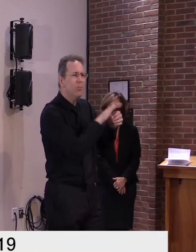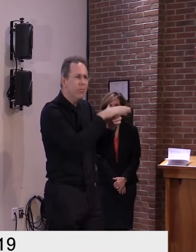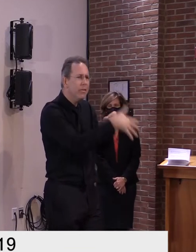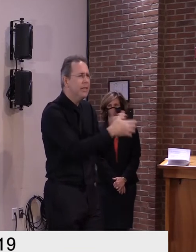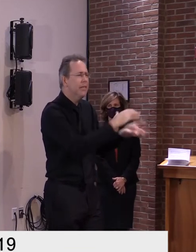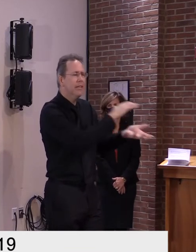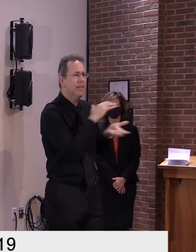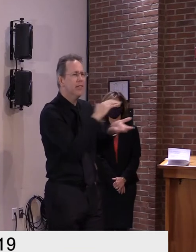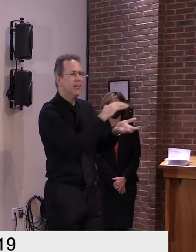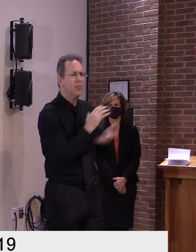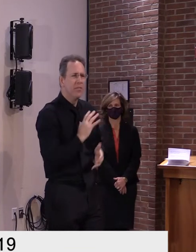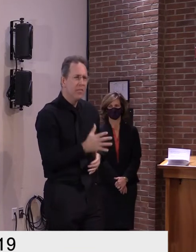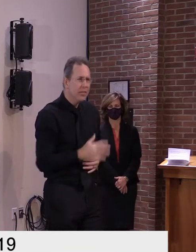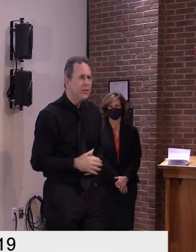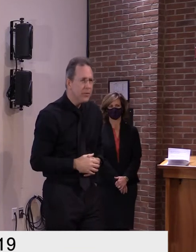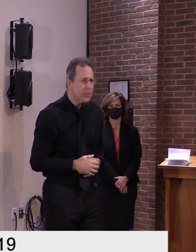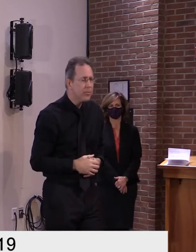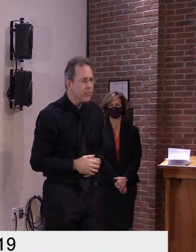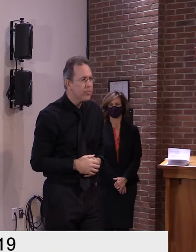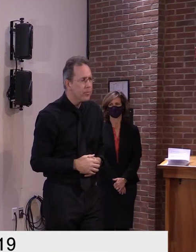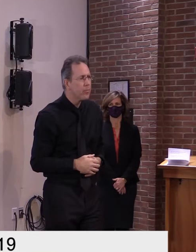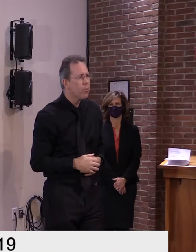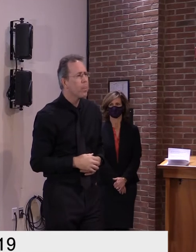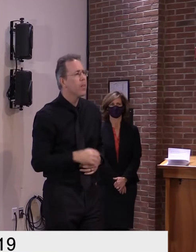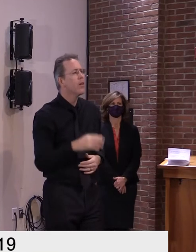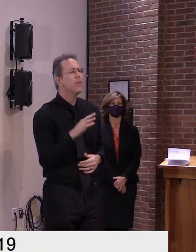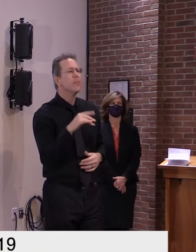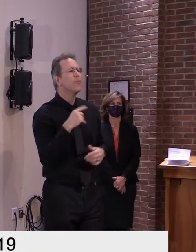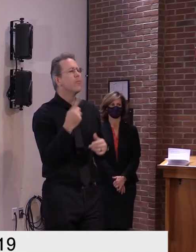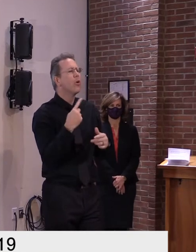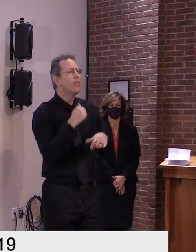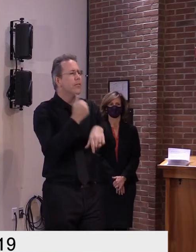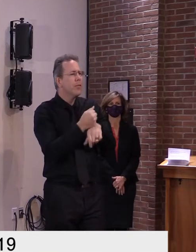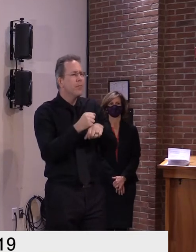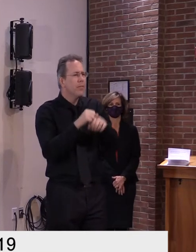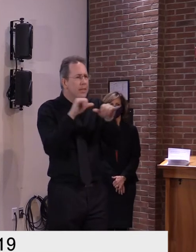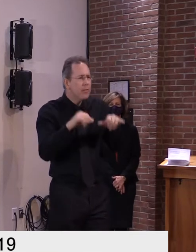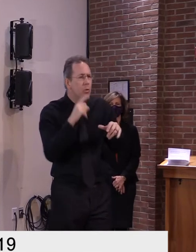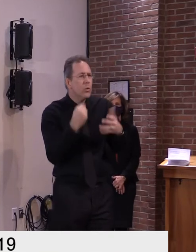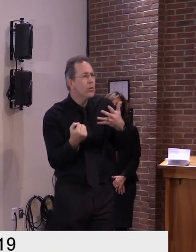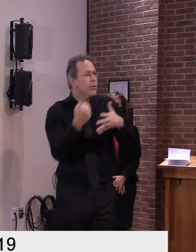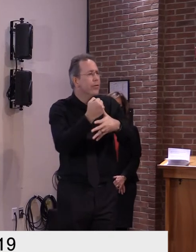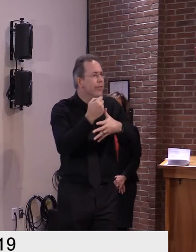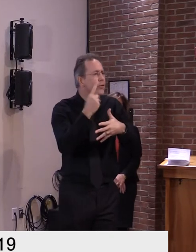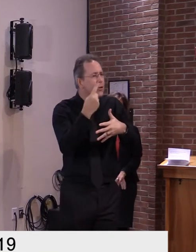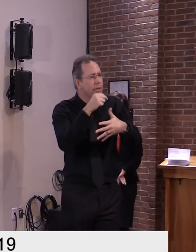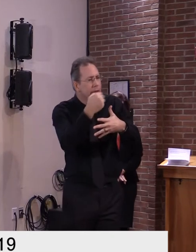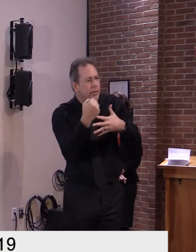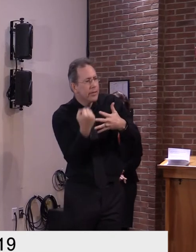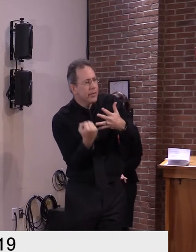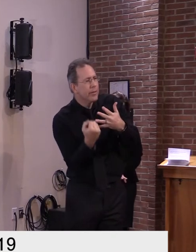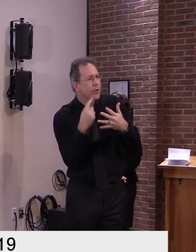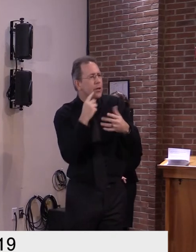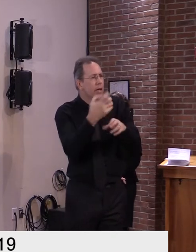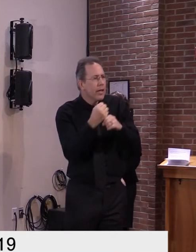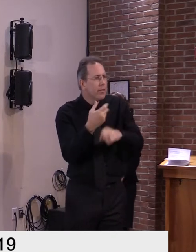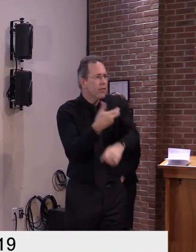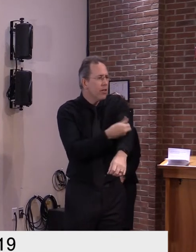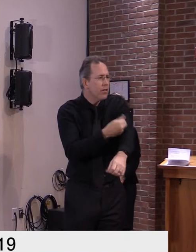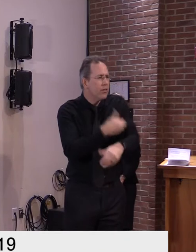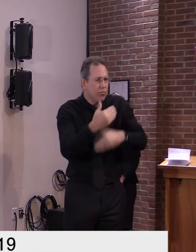of accounted for those doses and are thinking with priority group 1A anyways. So they've already been in our